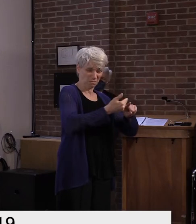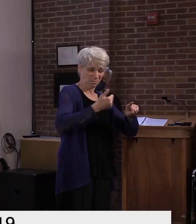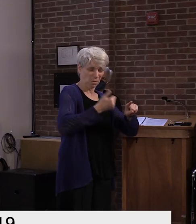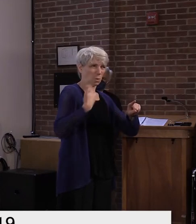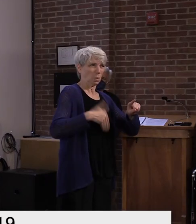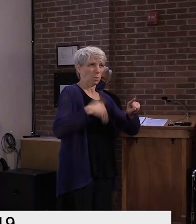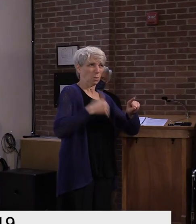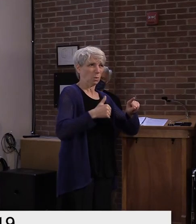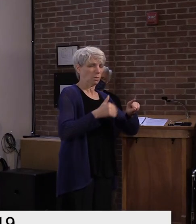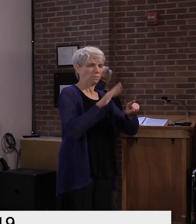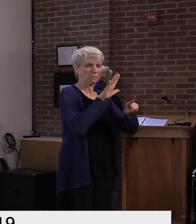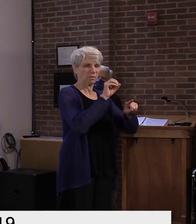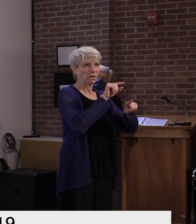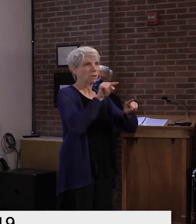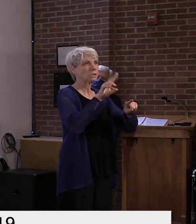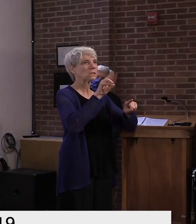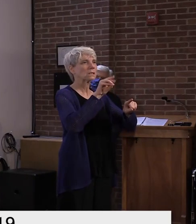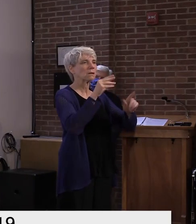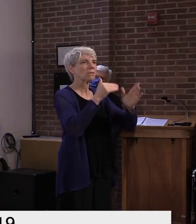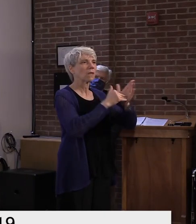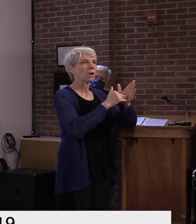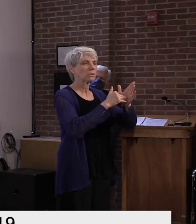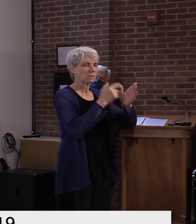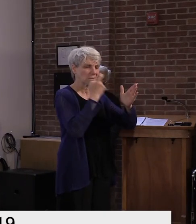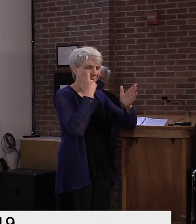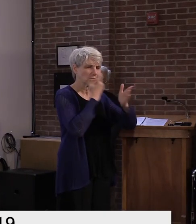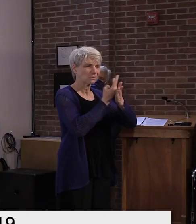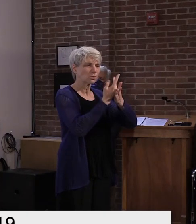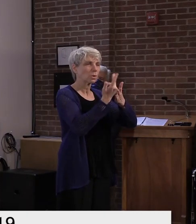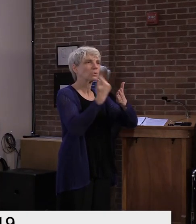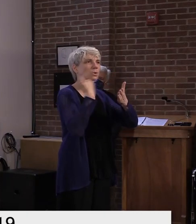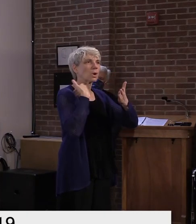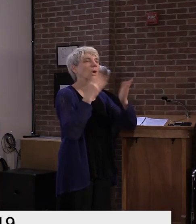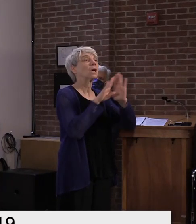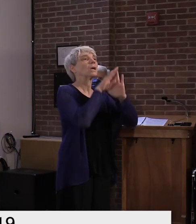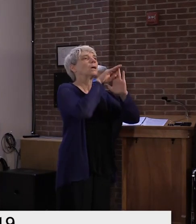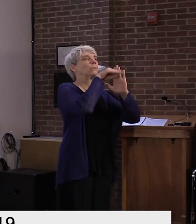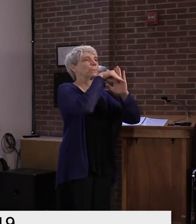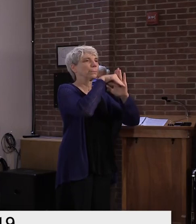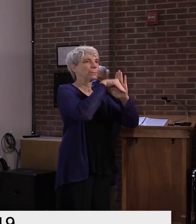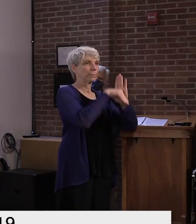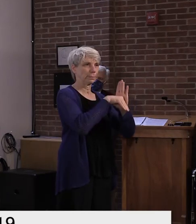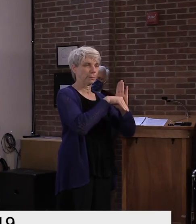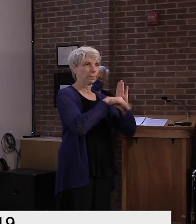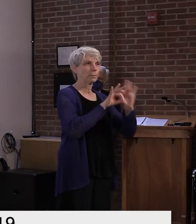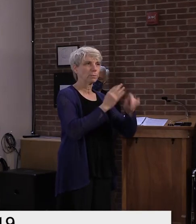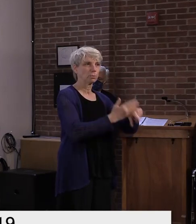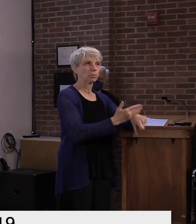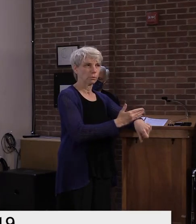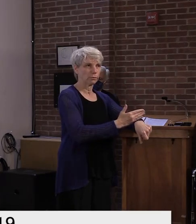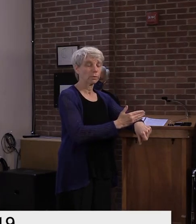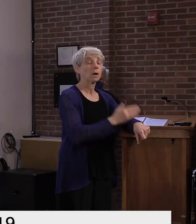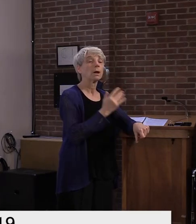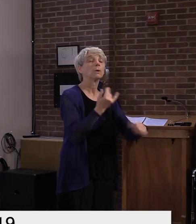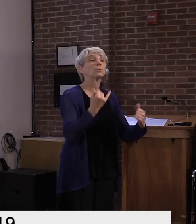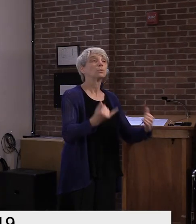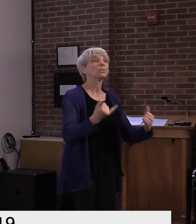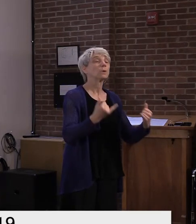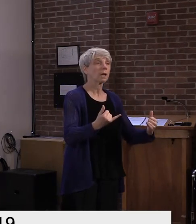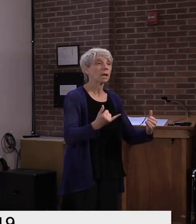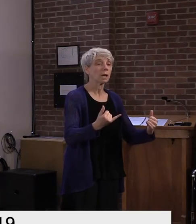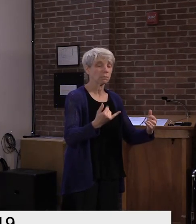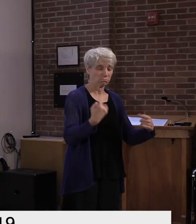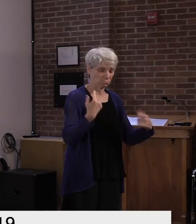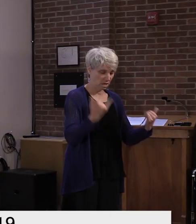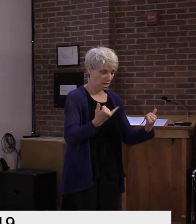were closer to 50 to 60,000 just a few weeks ago. And again, where we stand today is about